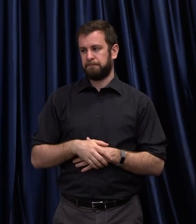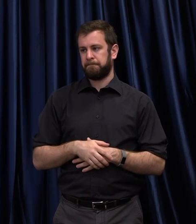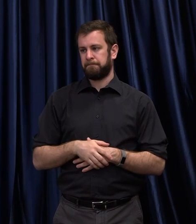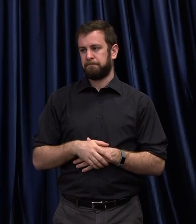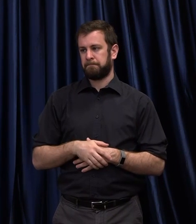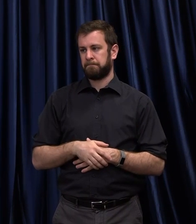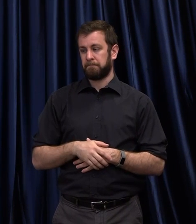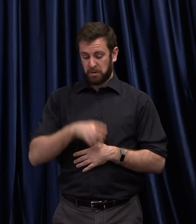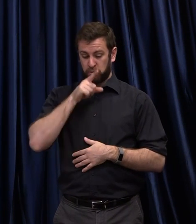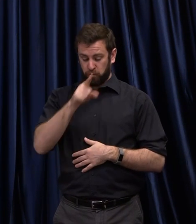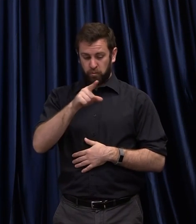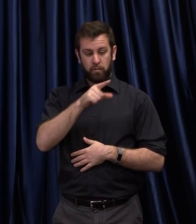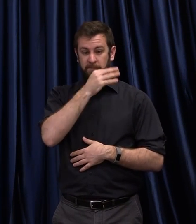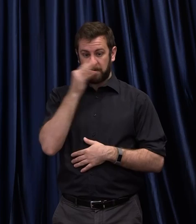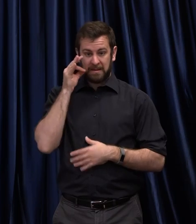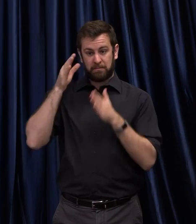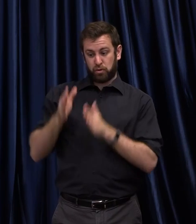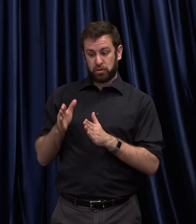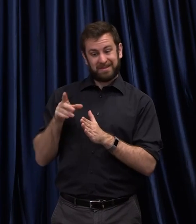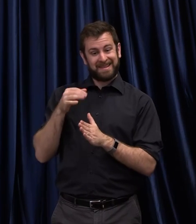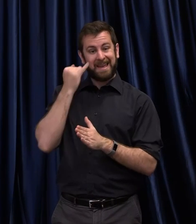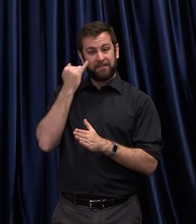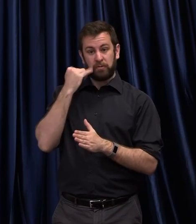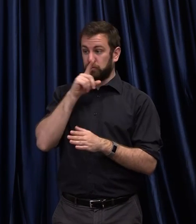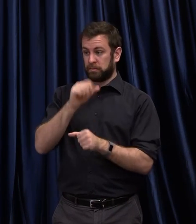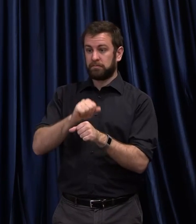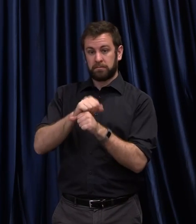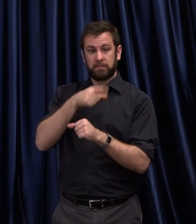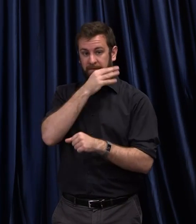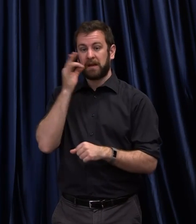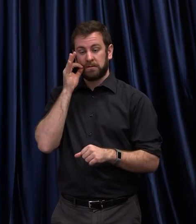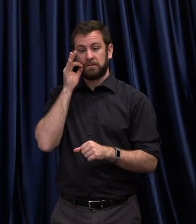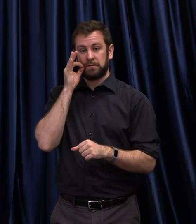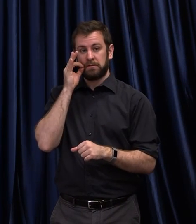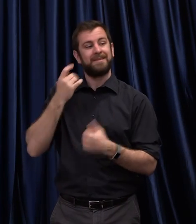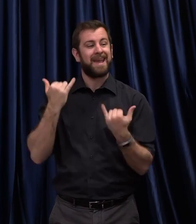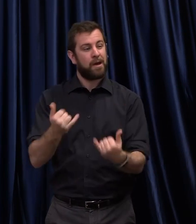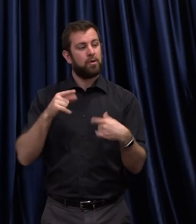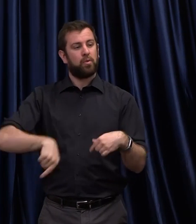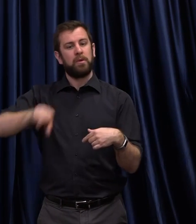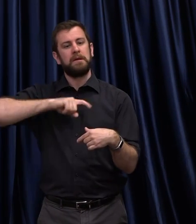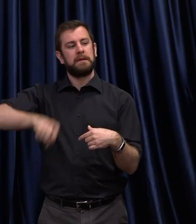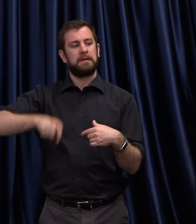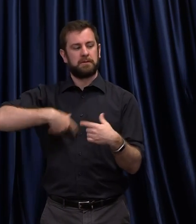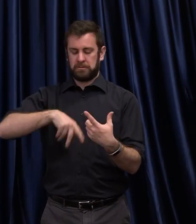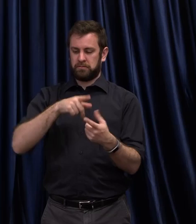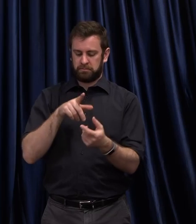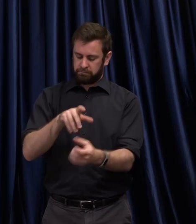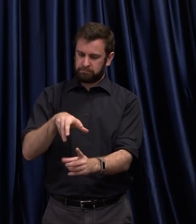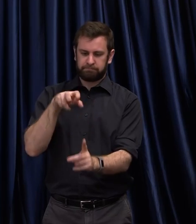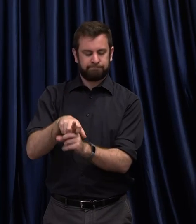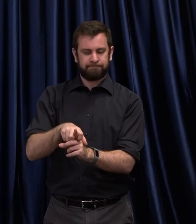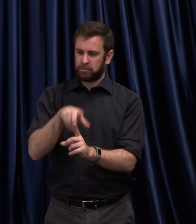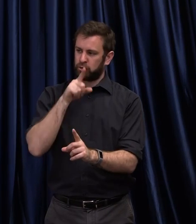Because a true fasting person, and now is when we need to try to get to the real fast. We